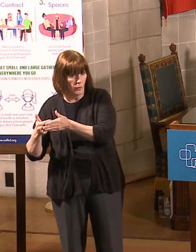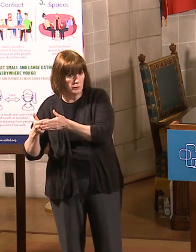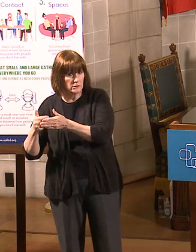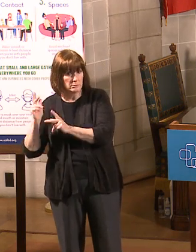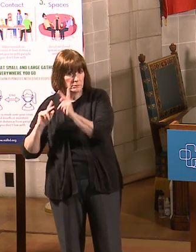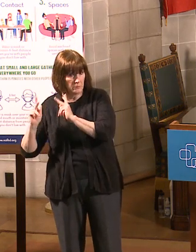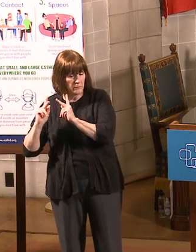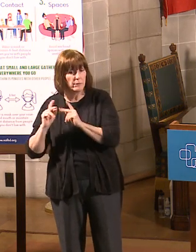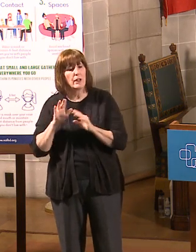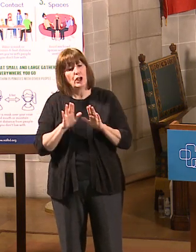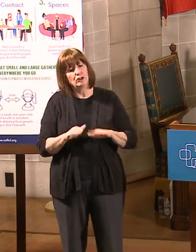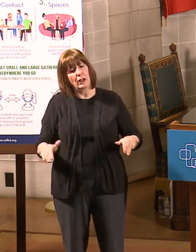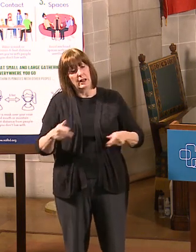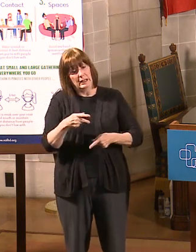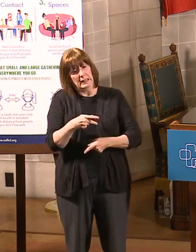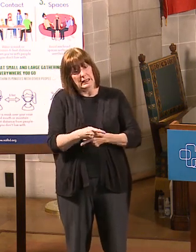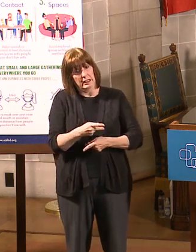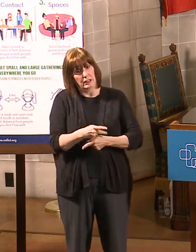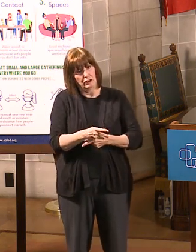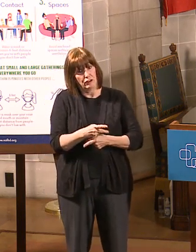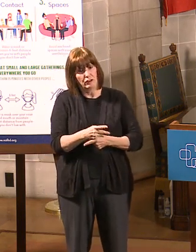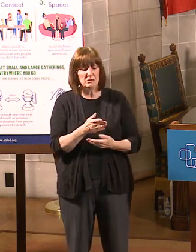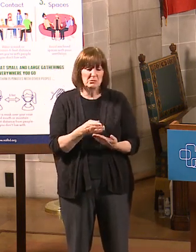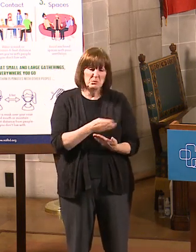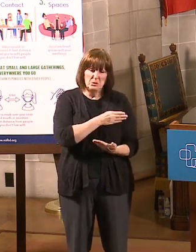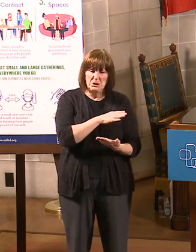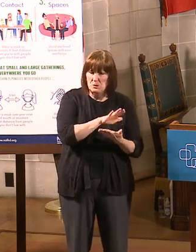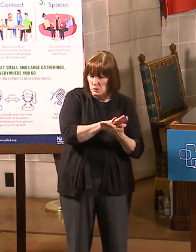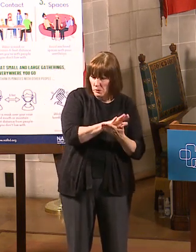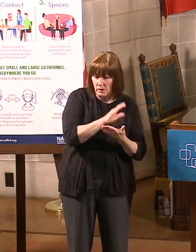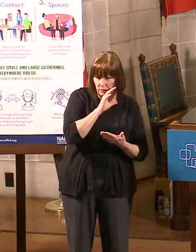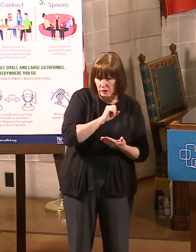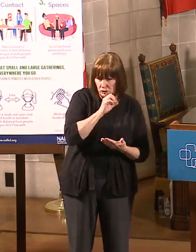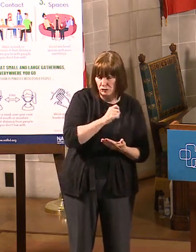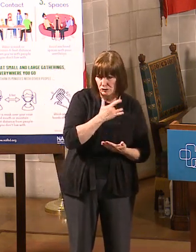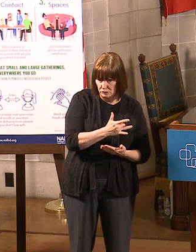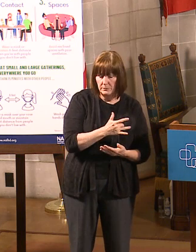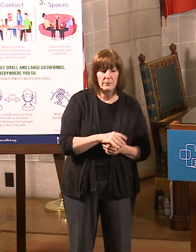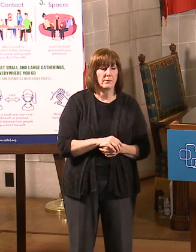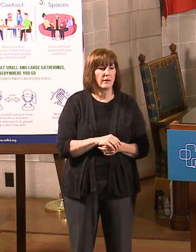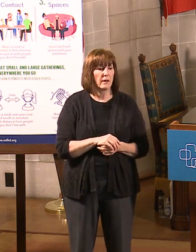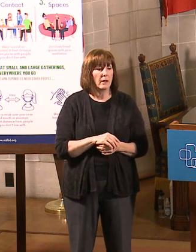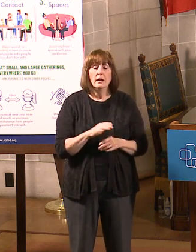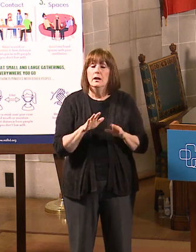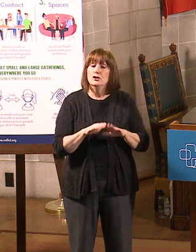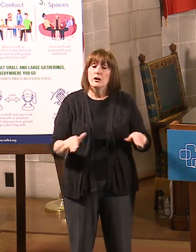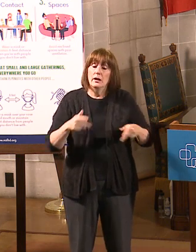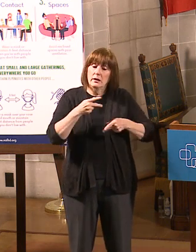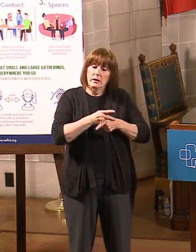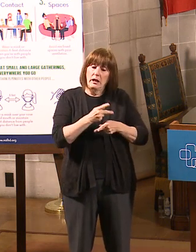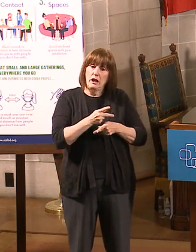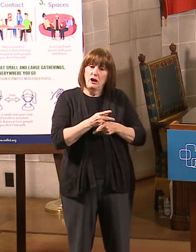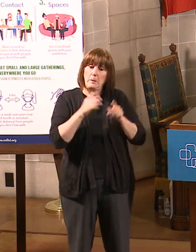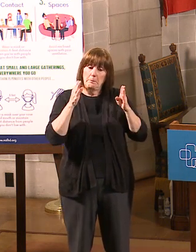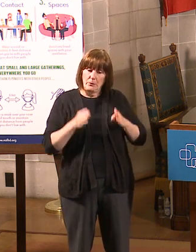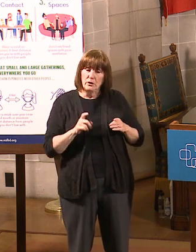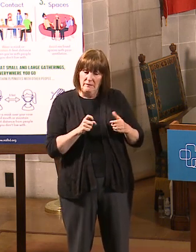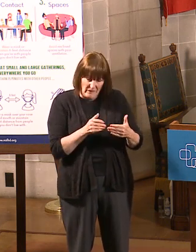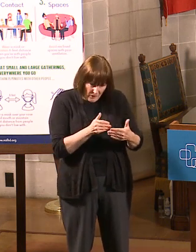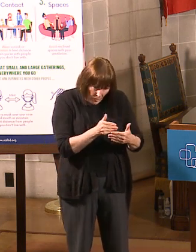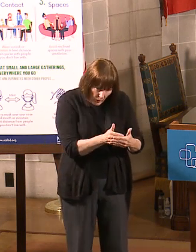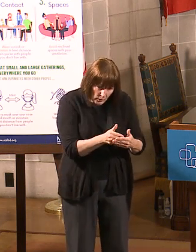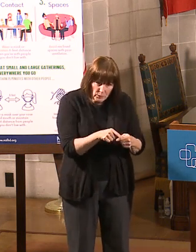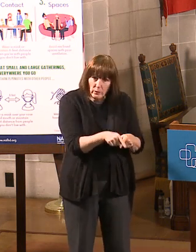in a childcare setting, when you're talking about preschoolers, oftentimes the childcare provider will have to be in close contact with that